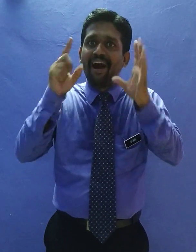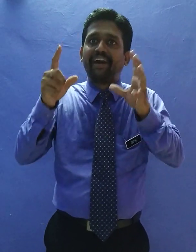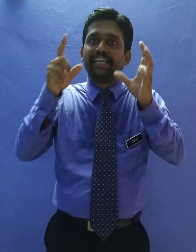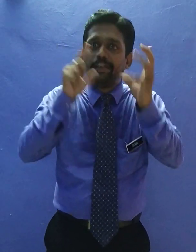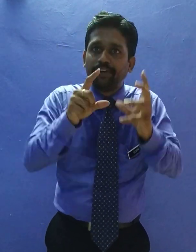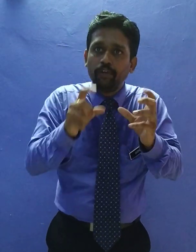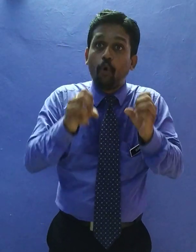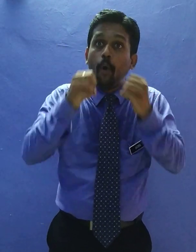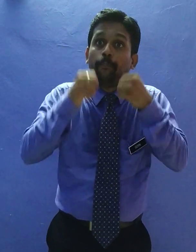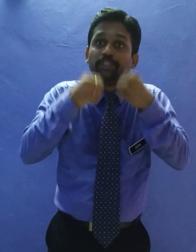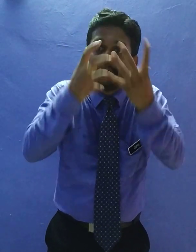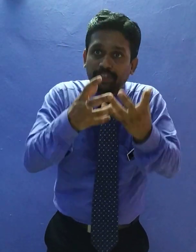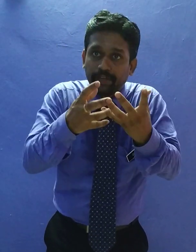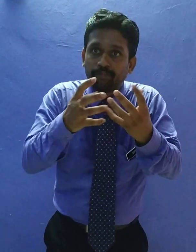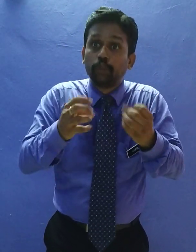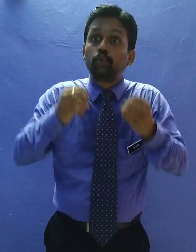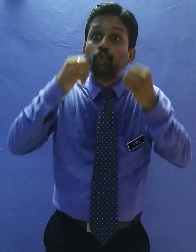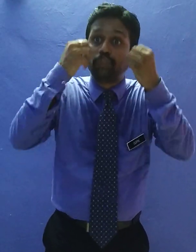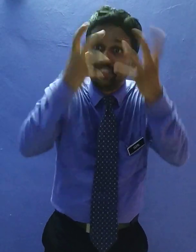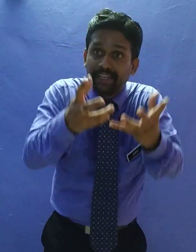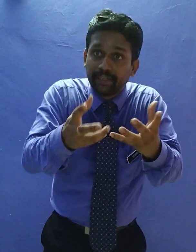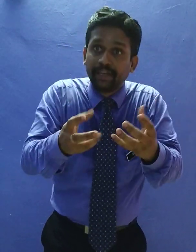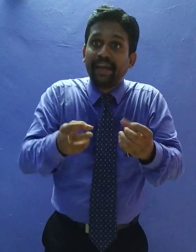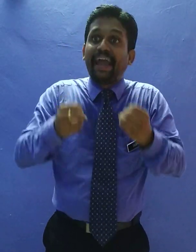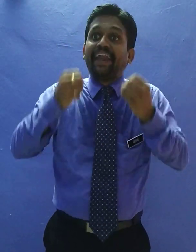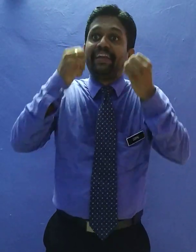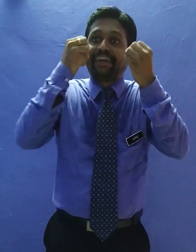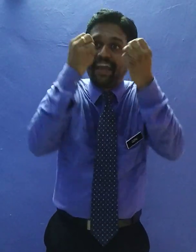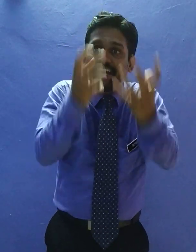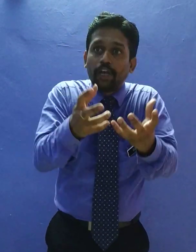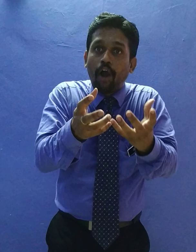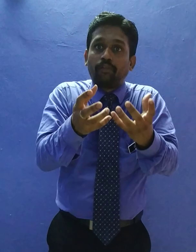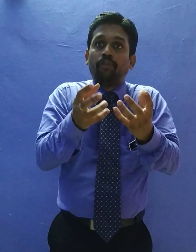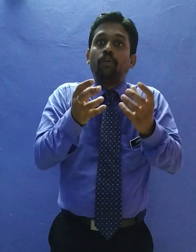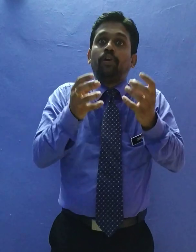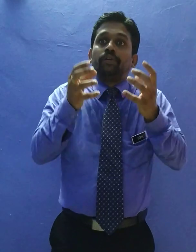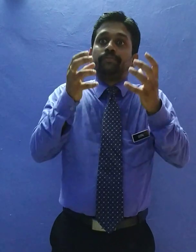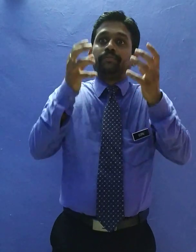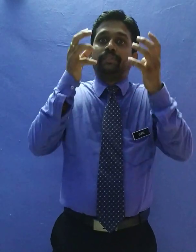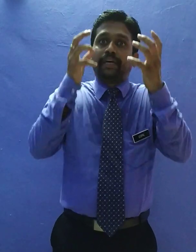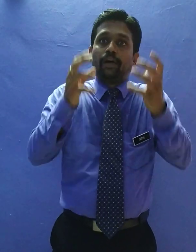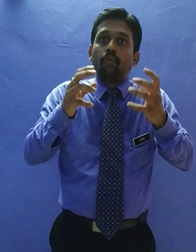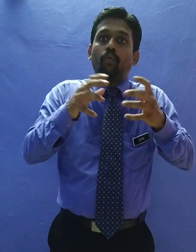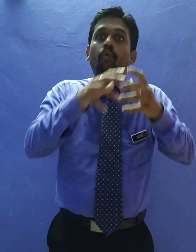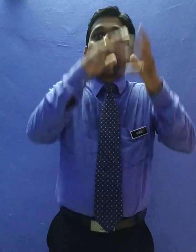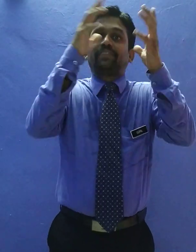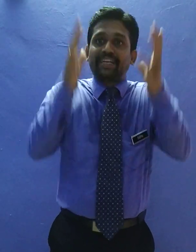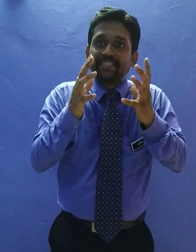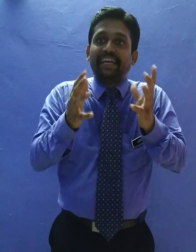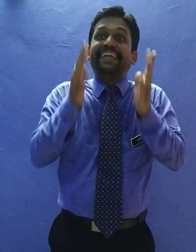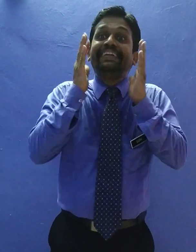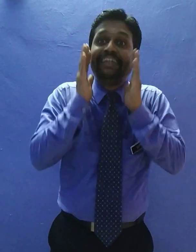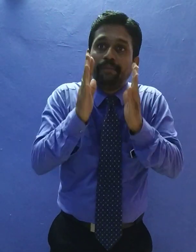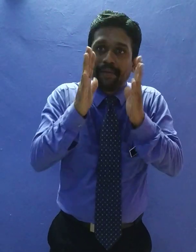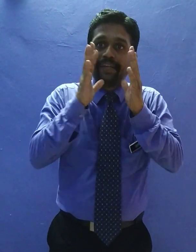are given opportunity to think and carry out the whole task